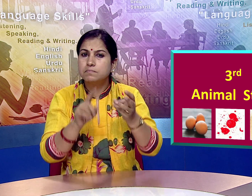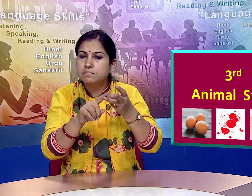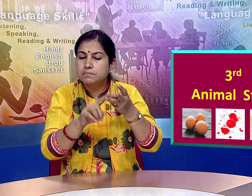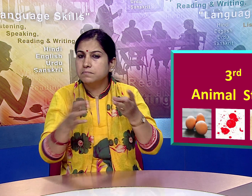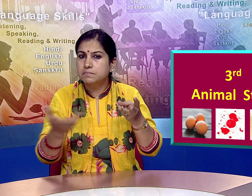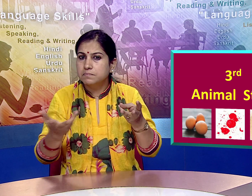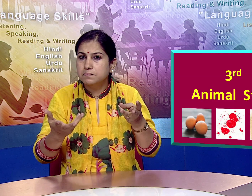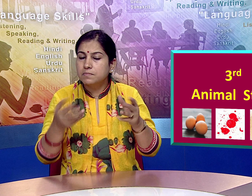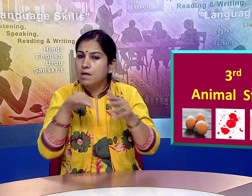Animal stain includes